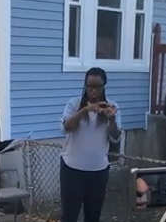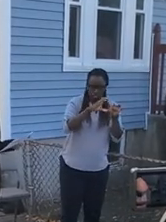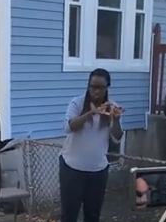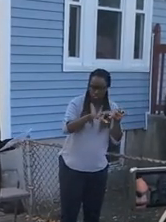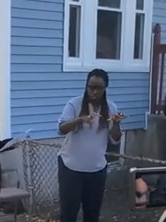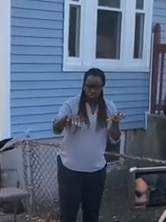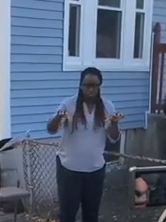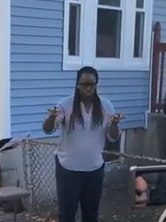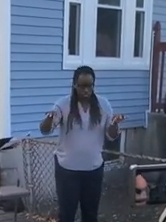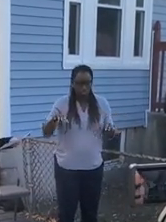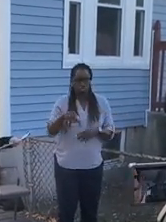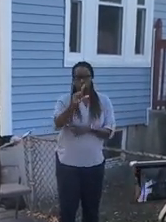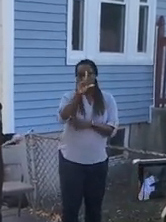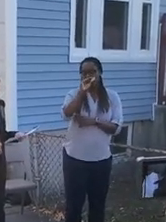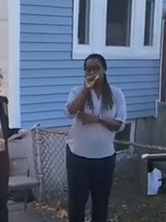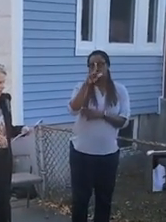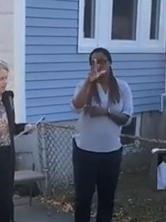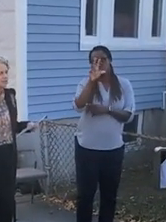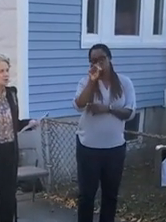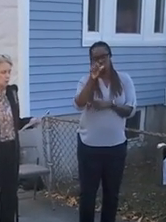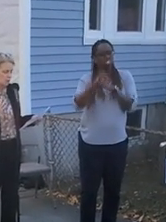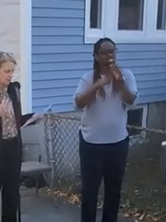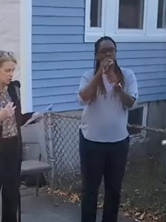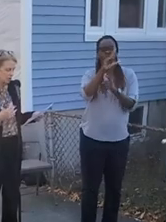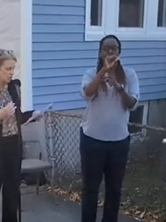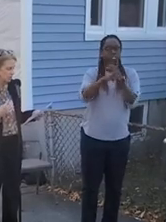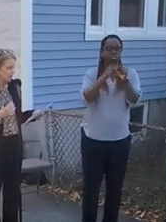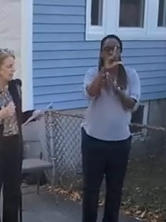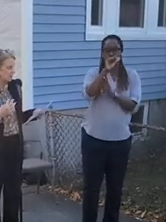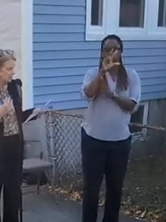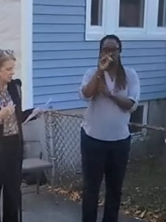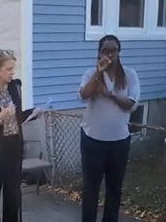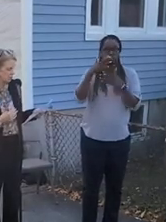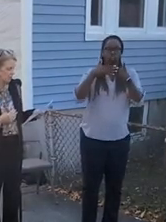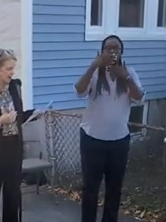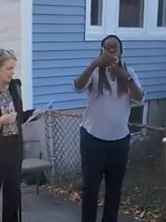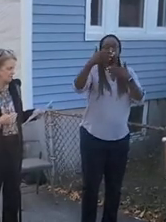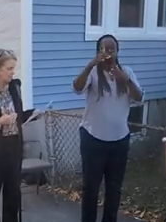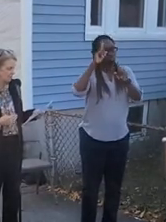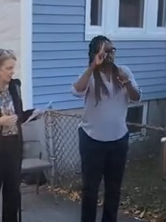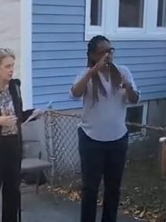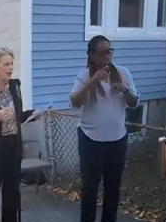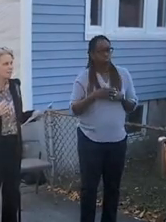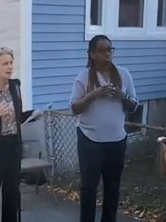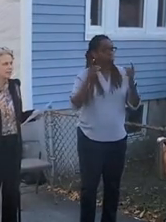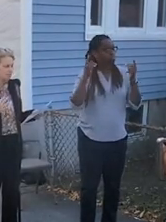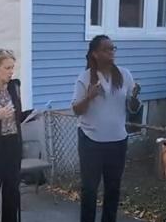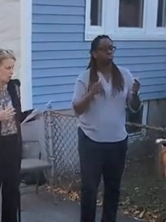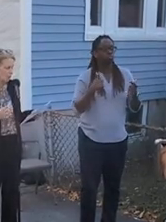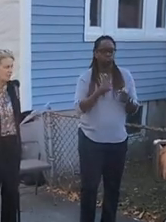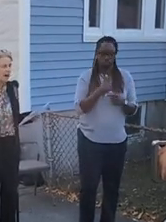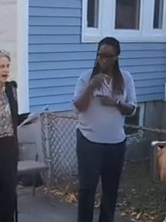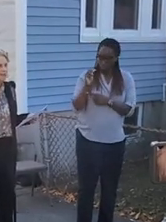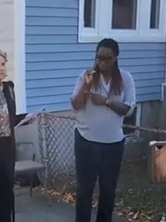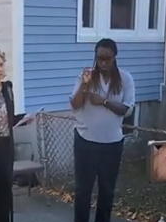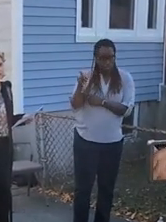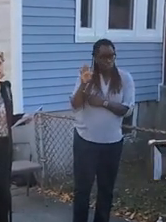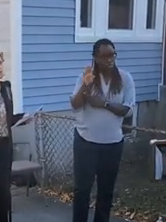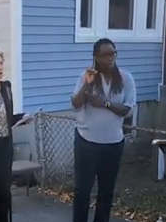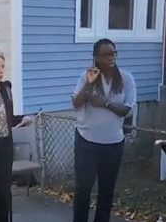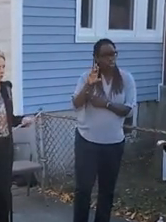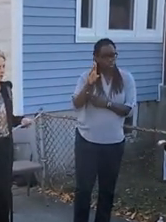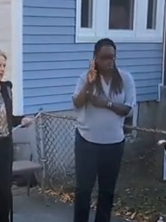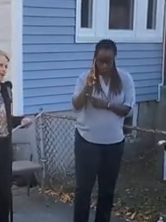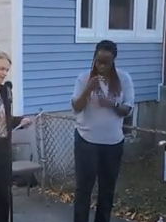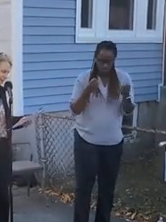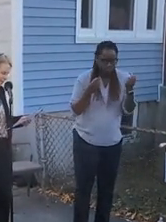we didn't think we would reach this goal so quickly. Because of the Wu administration's commitment to this program, we have met this goal